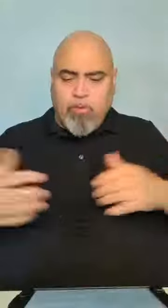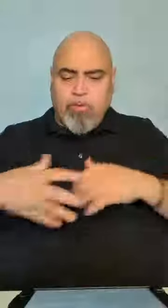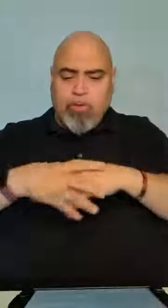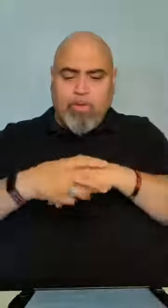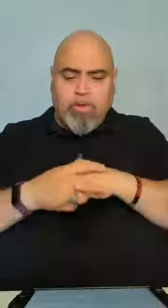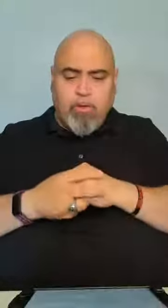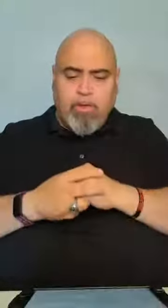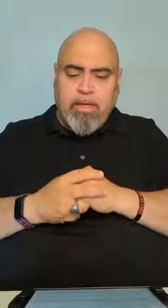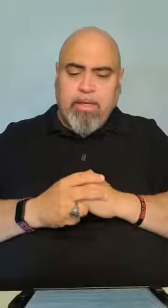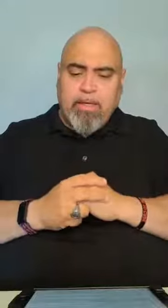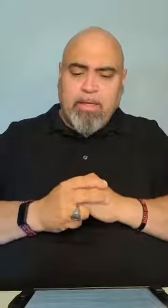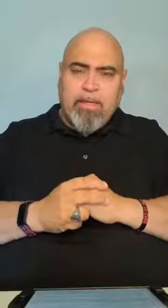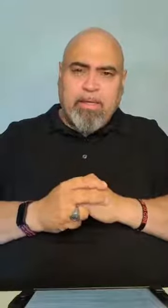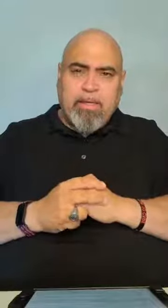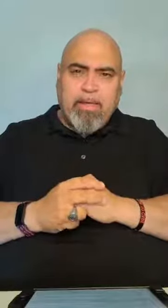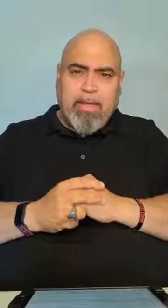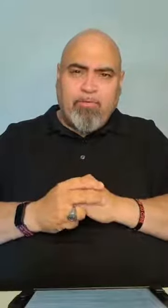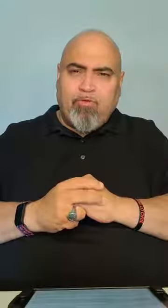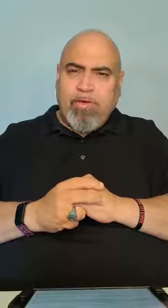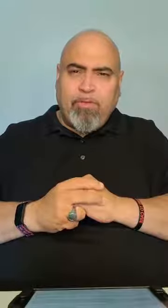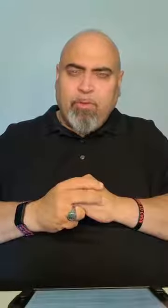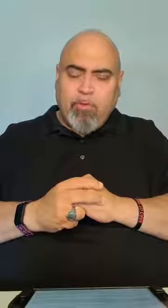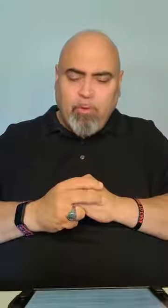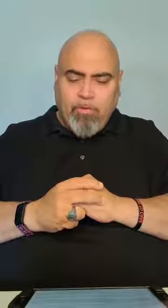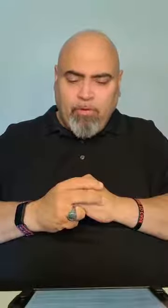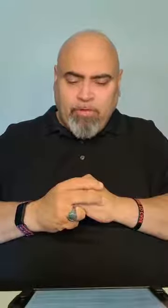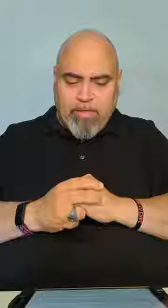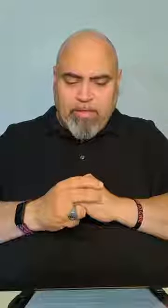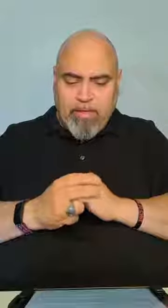those who needed clothing, gave to drink those who were thirsty,